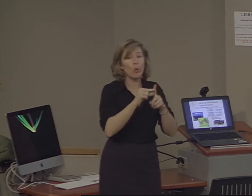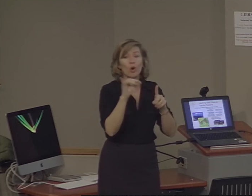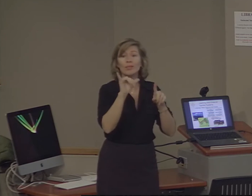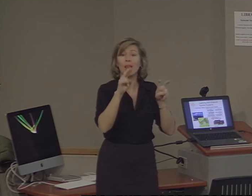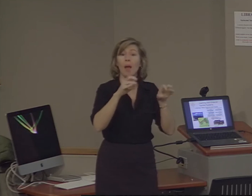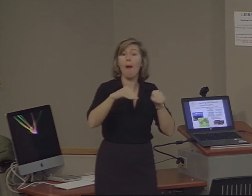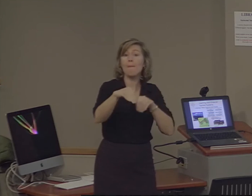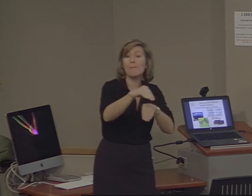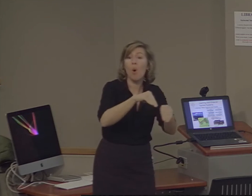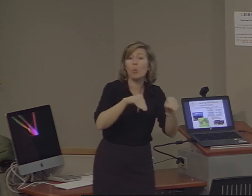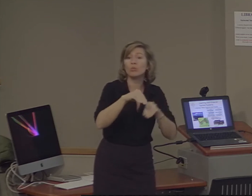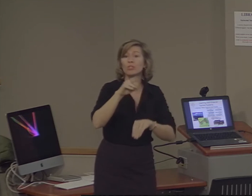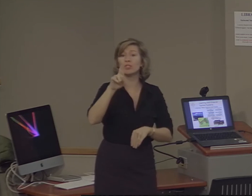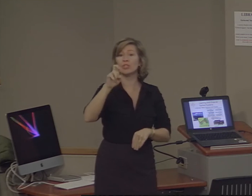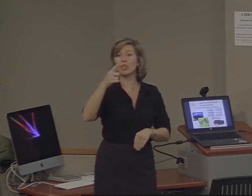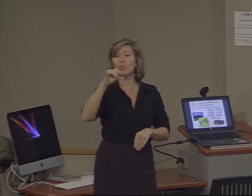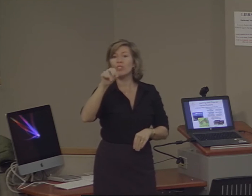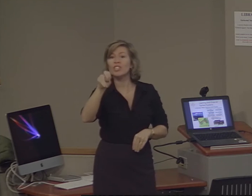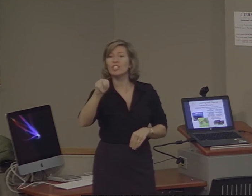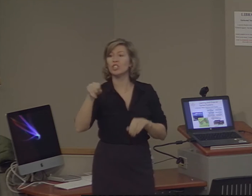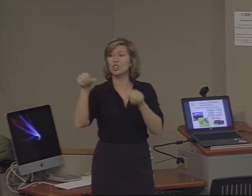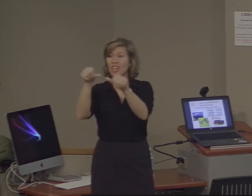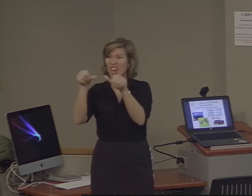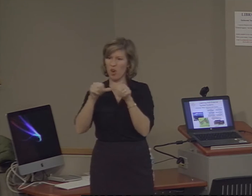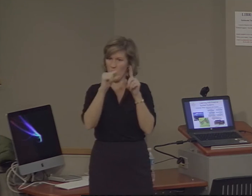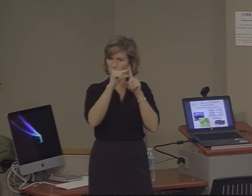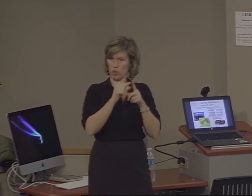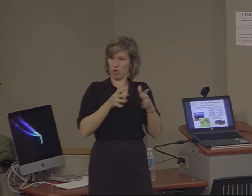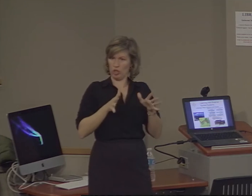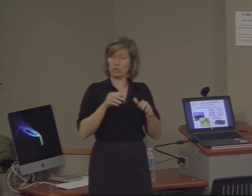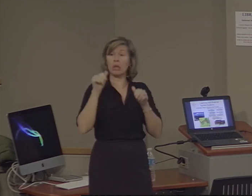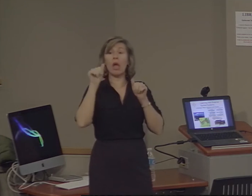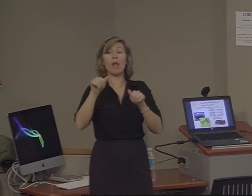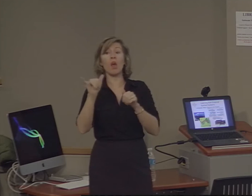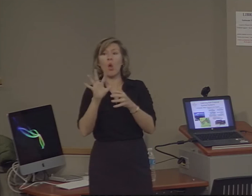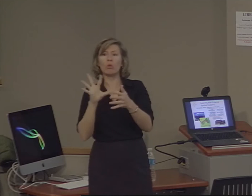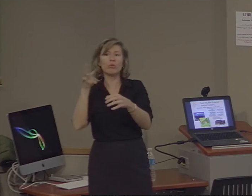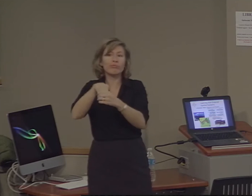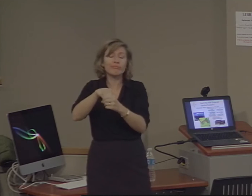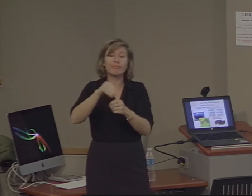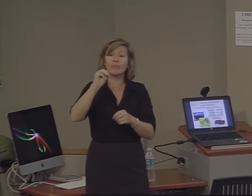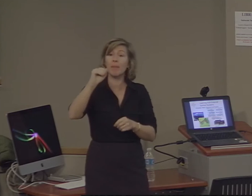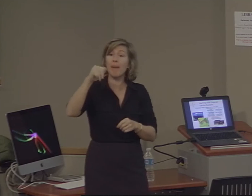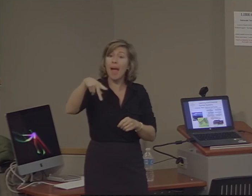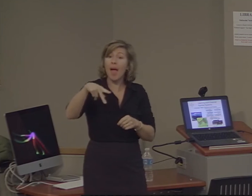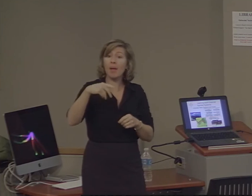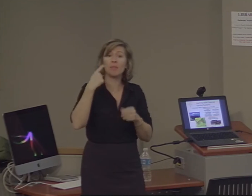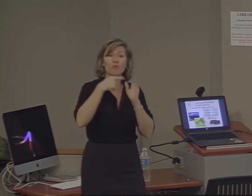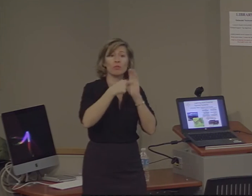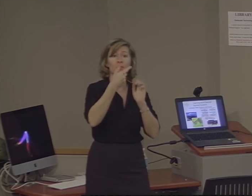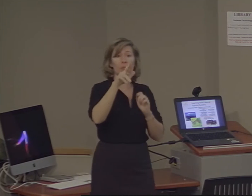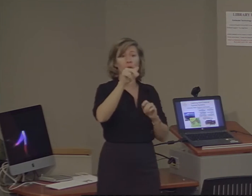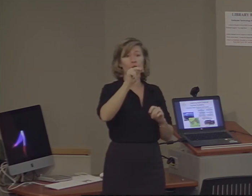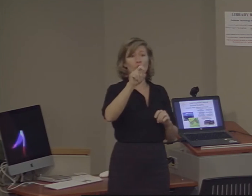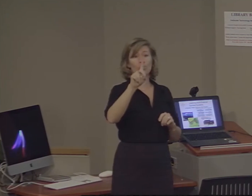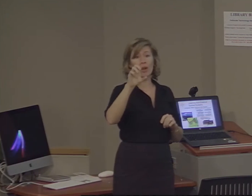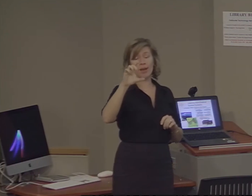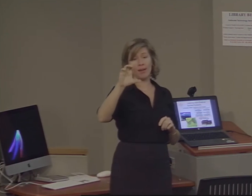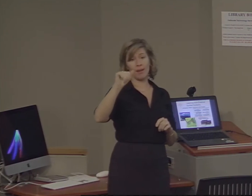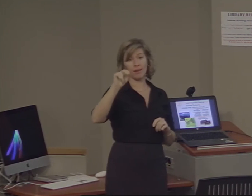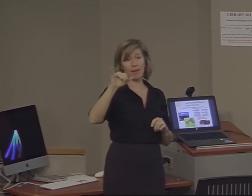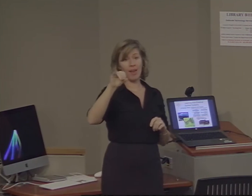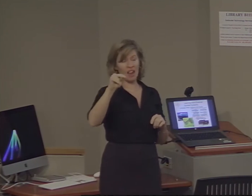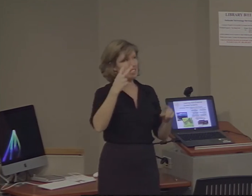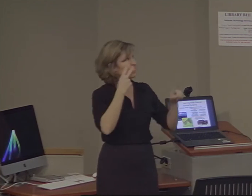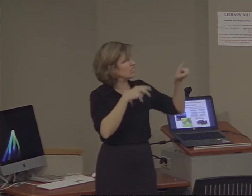region and area, maps like this map of the Grand Canyon. You see this, you denote it that way,